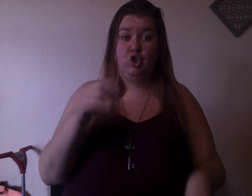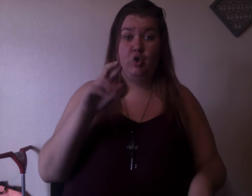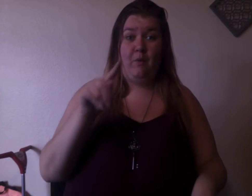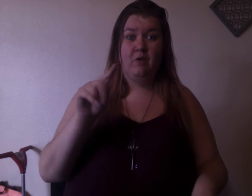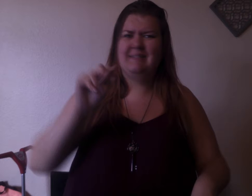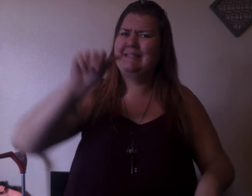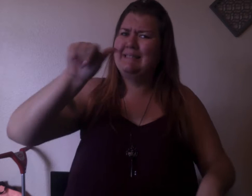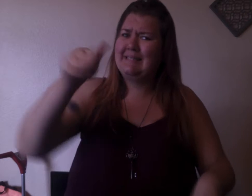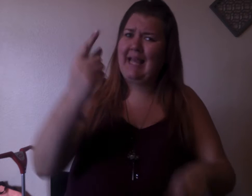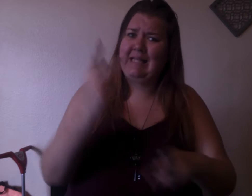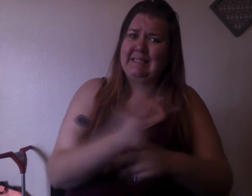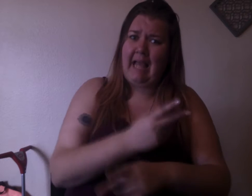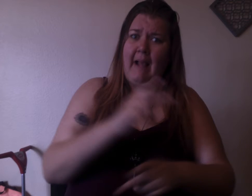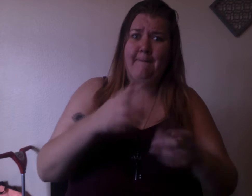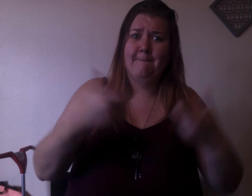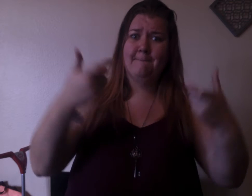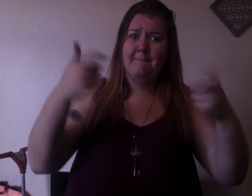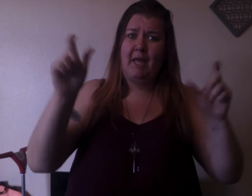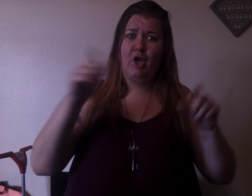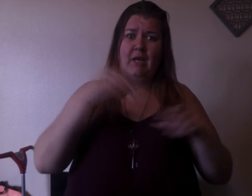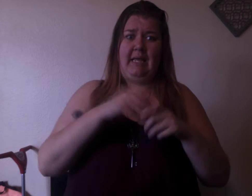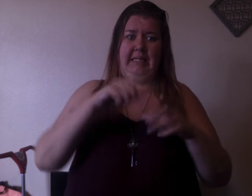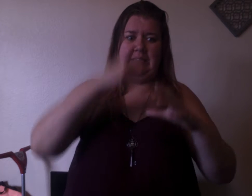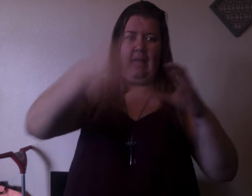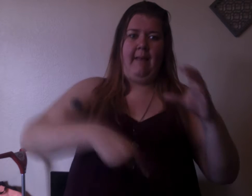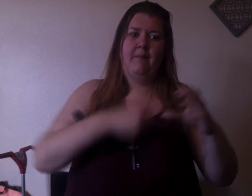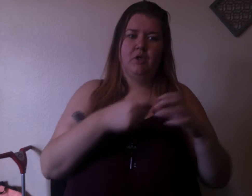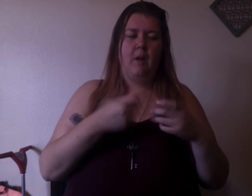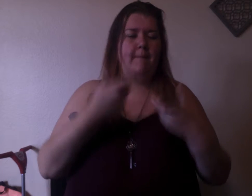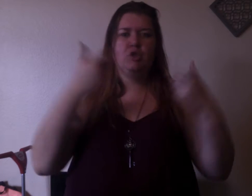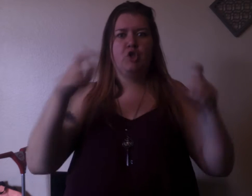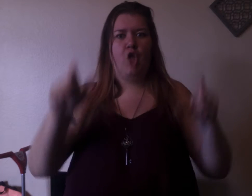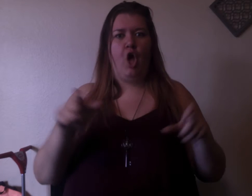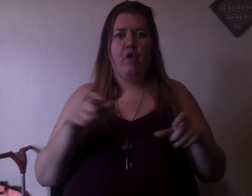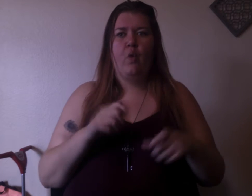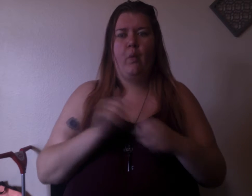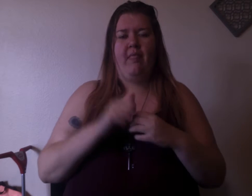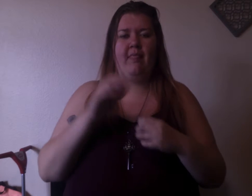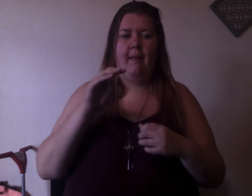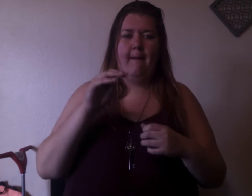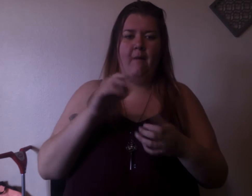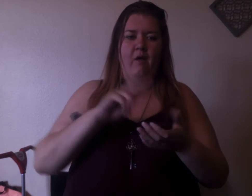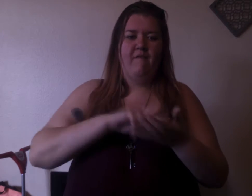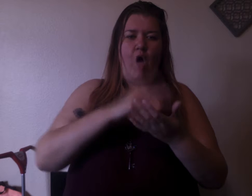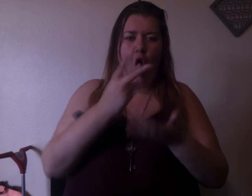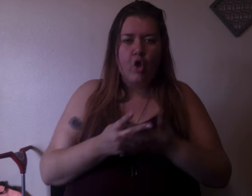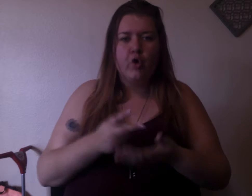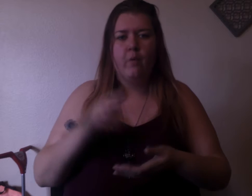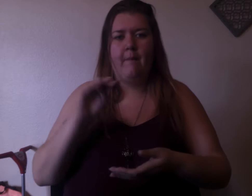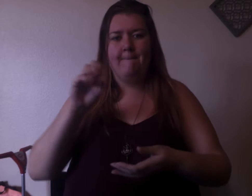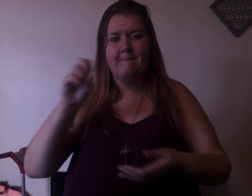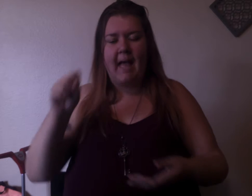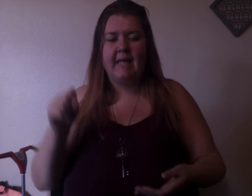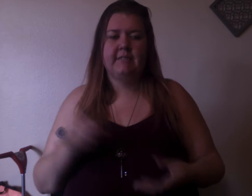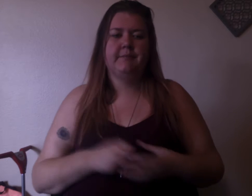bigger in diameter. It's much larger in terms of mass and volume and all the rest. But just in terms of diameter, it is 10 times